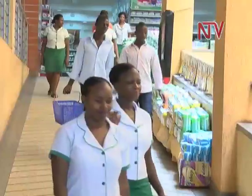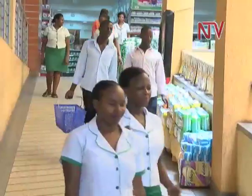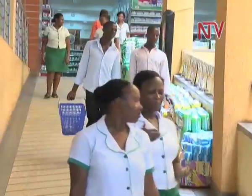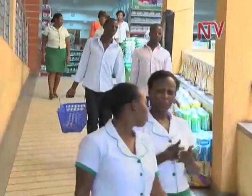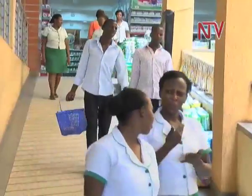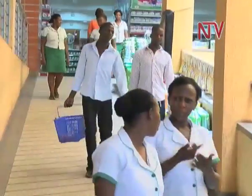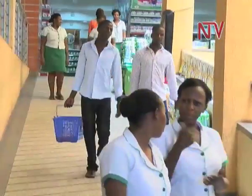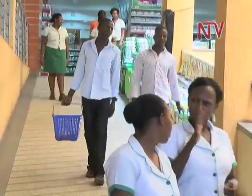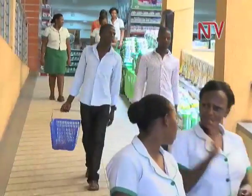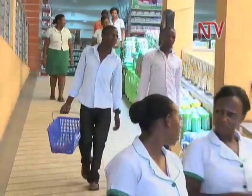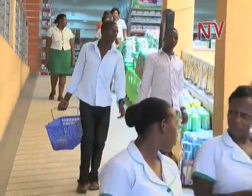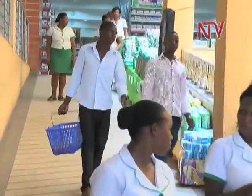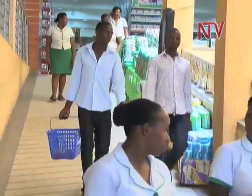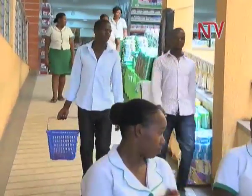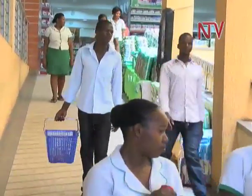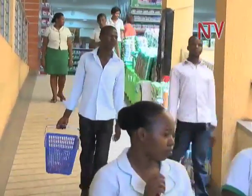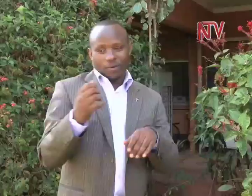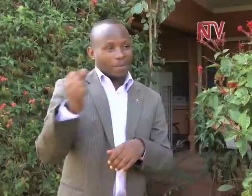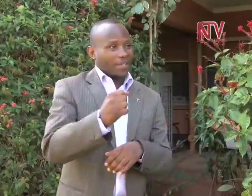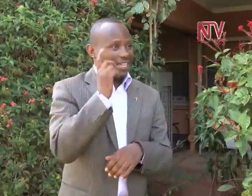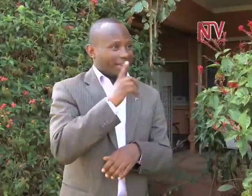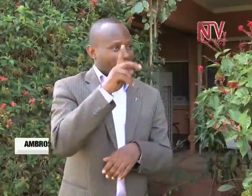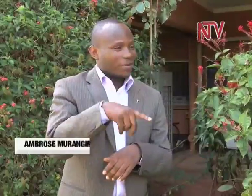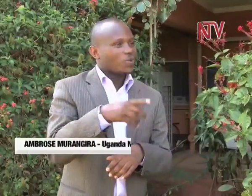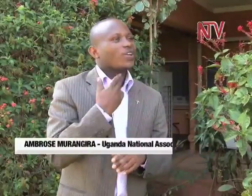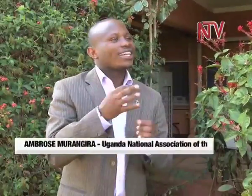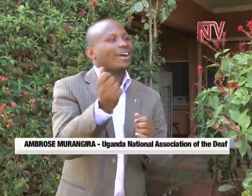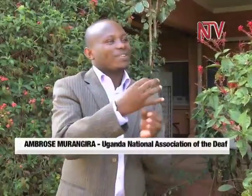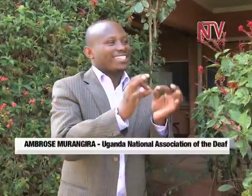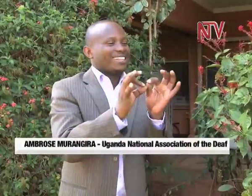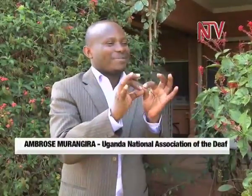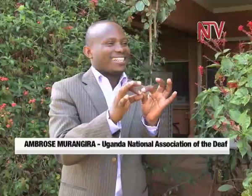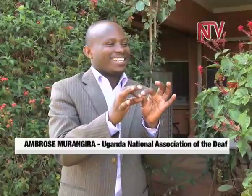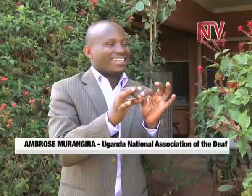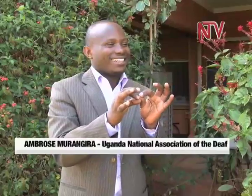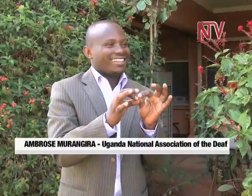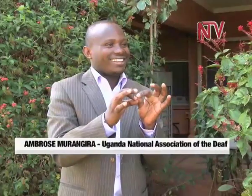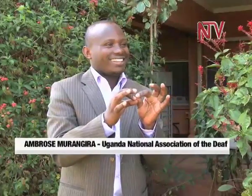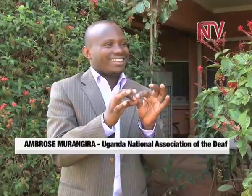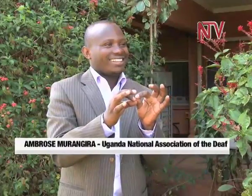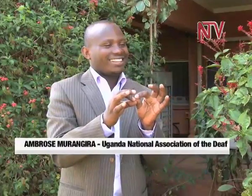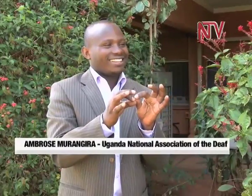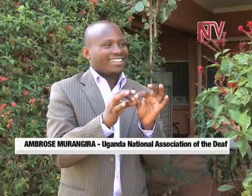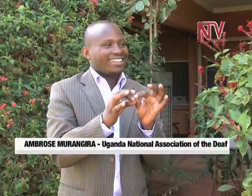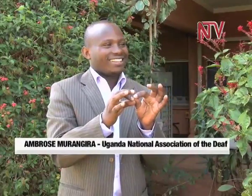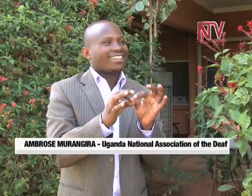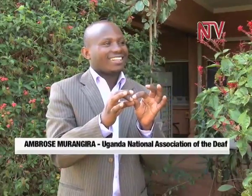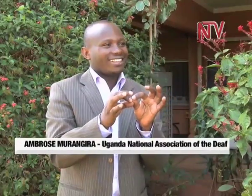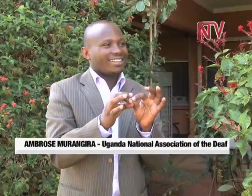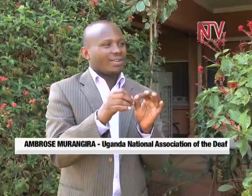in both the formal and informal sectors. Because when you employ a deaf person, a deaf person needs an interpreter. Some